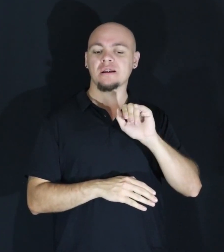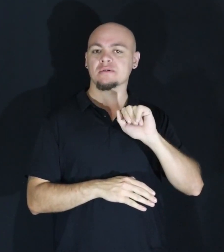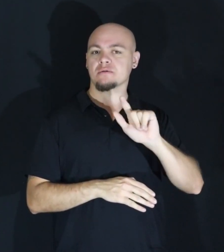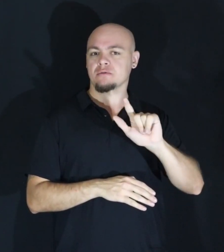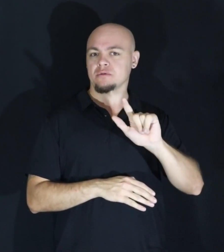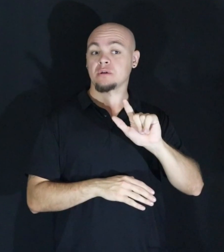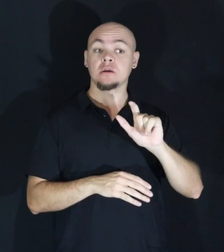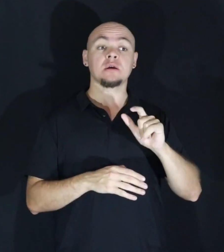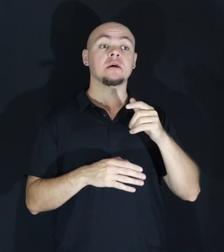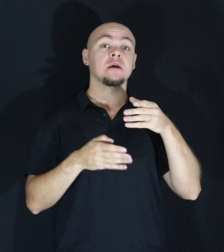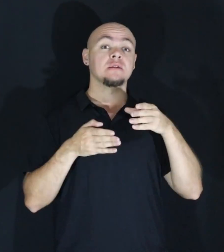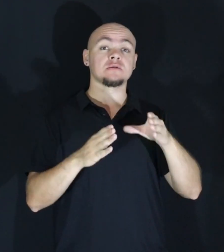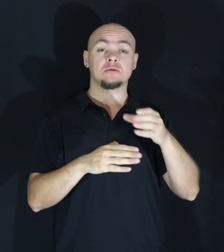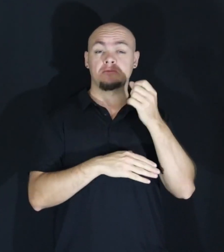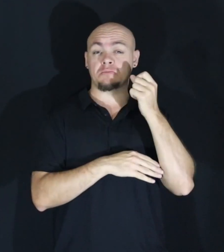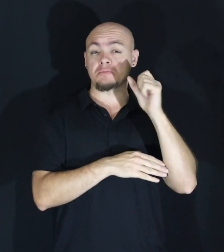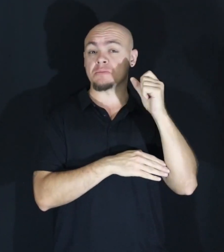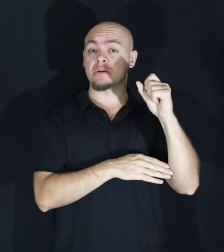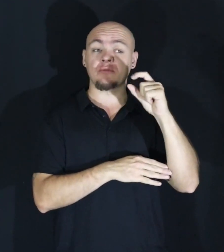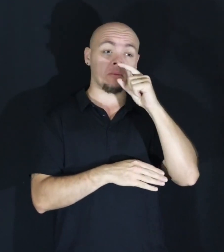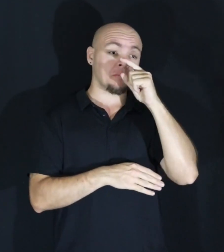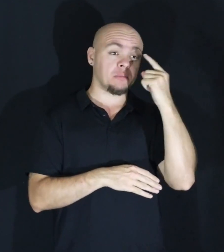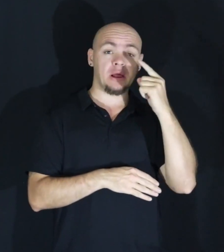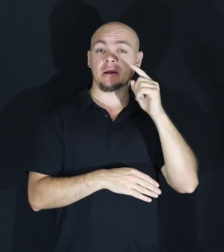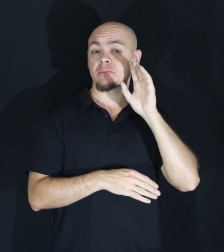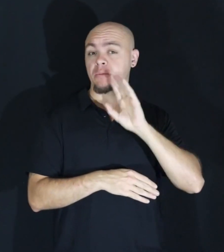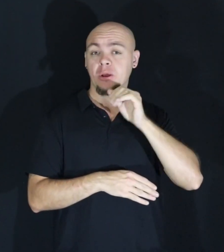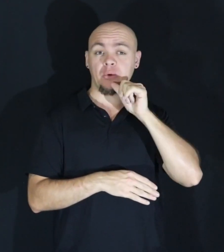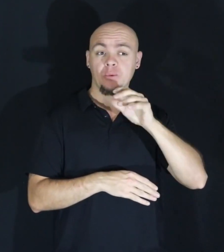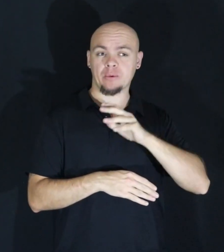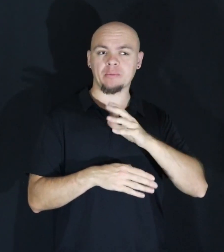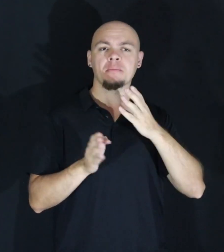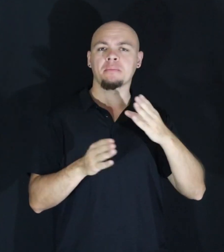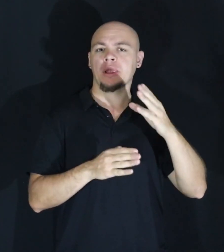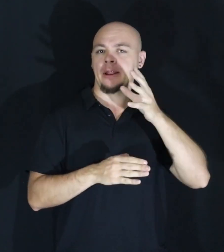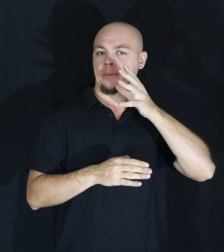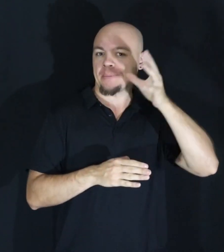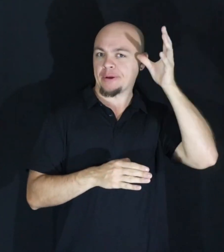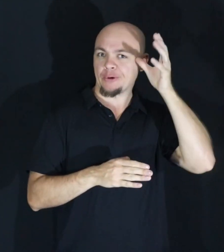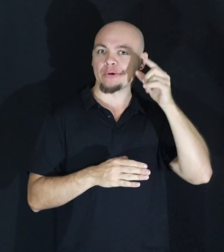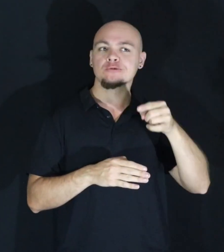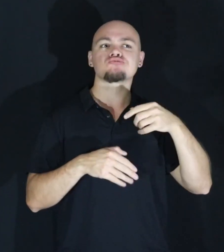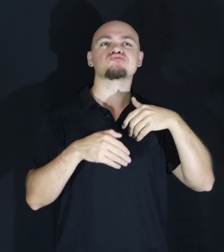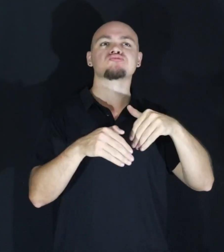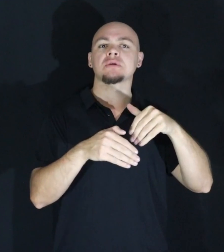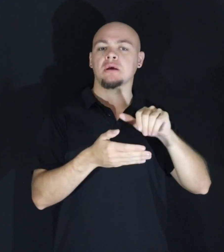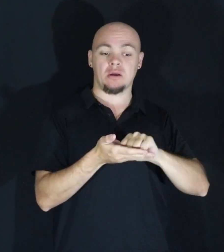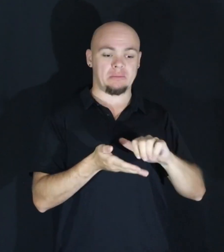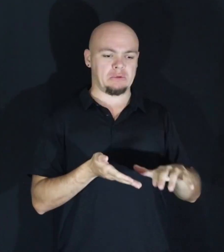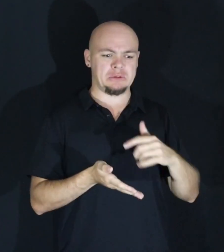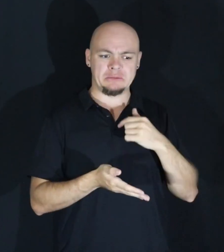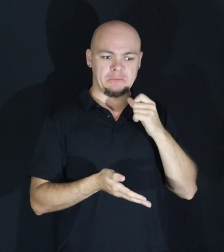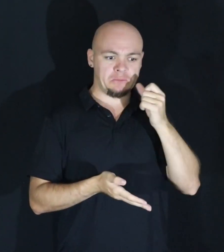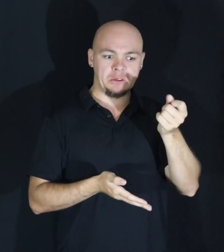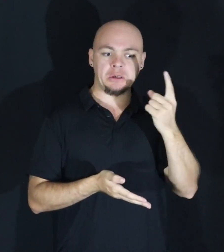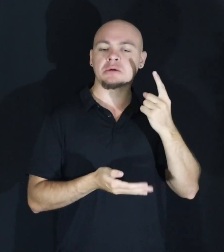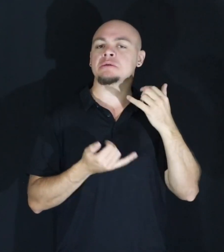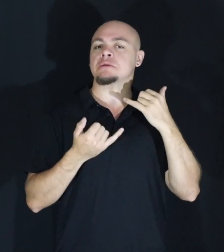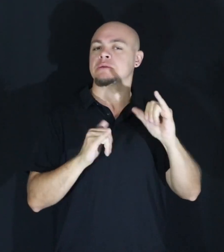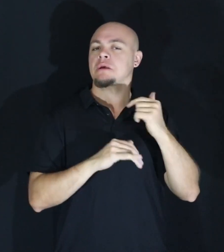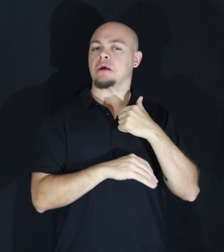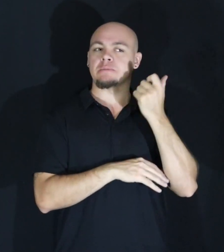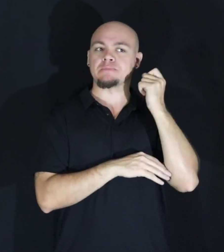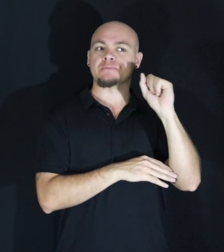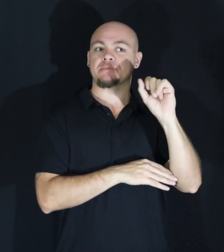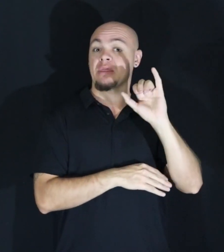Protesting in the street for fair care for Black and brown women through Planned Parenthood before I could even understand what an abortion was.